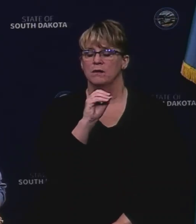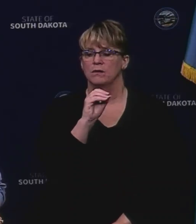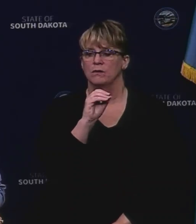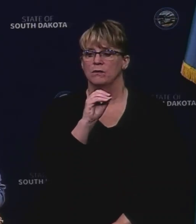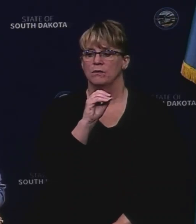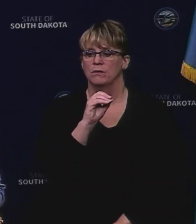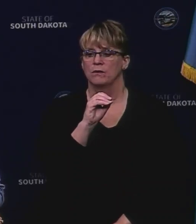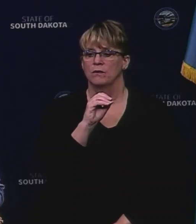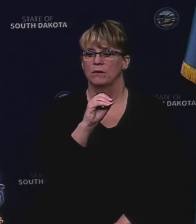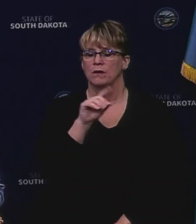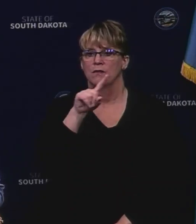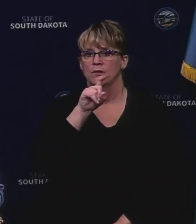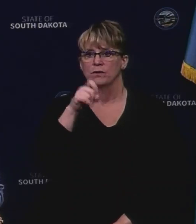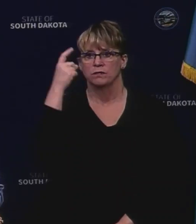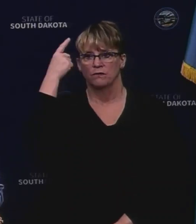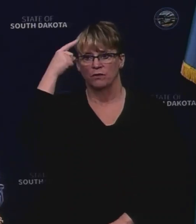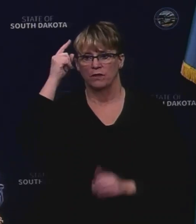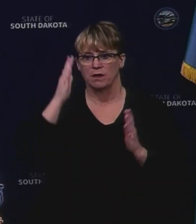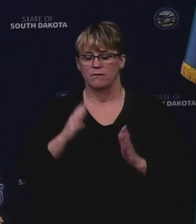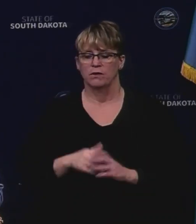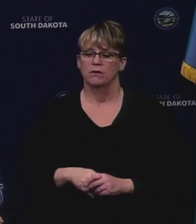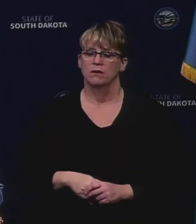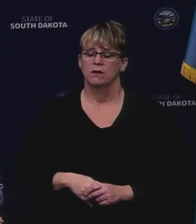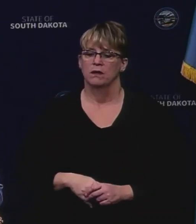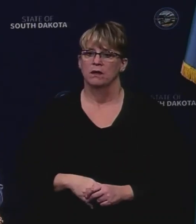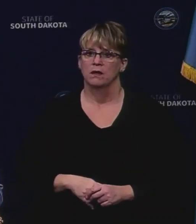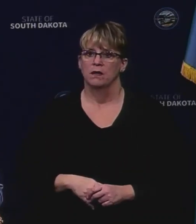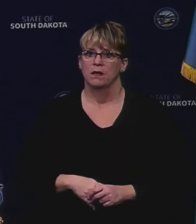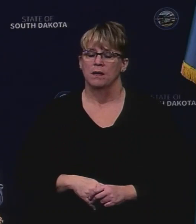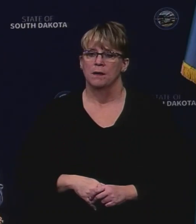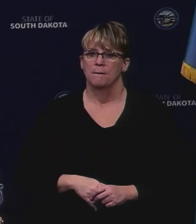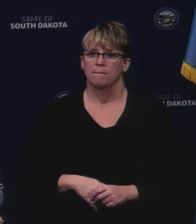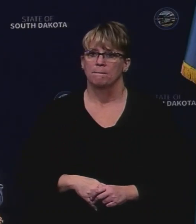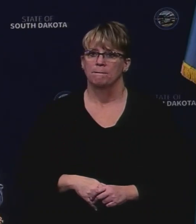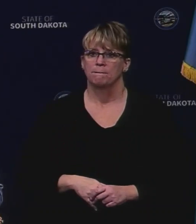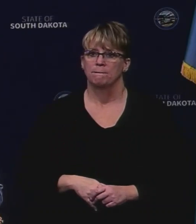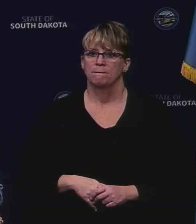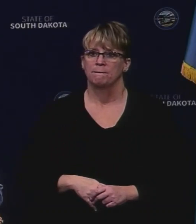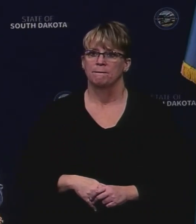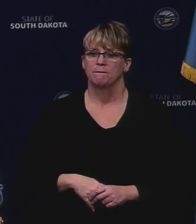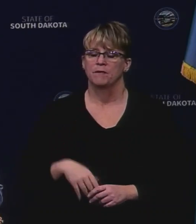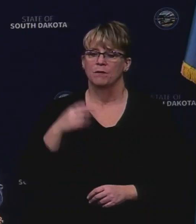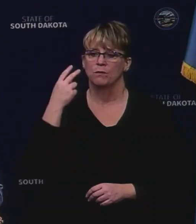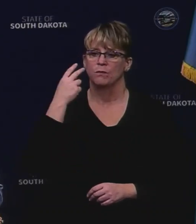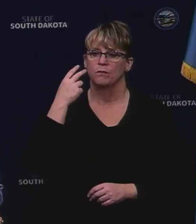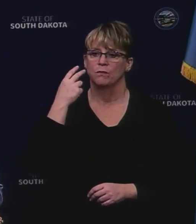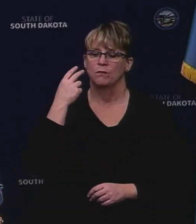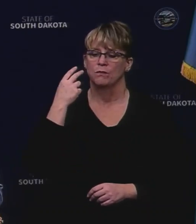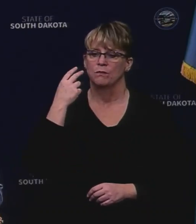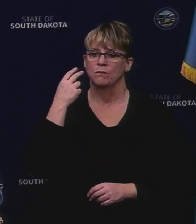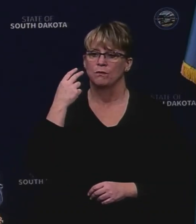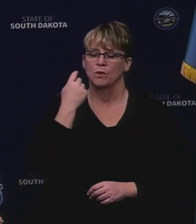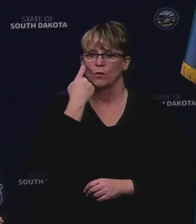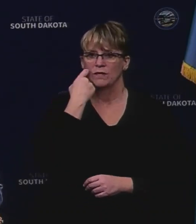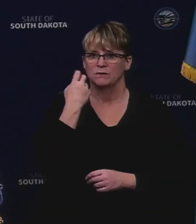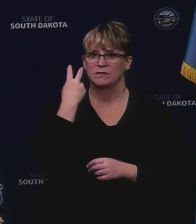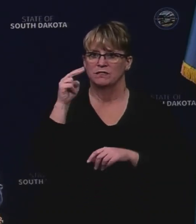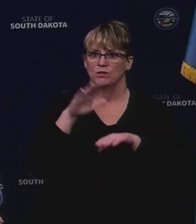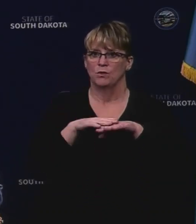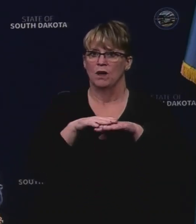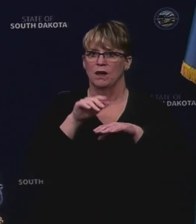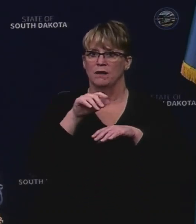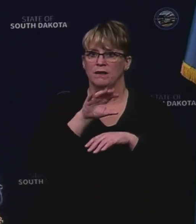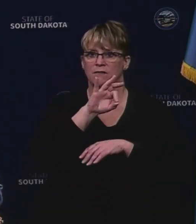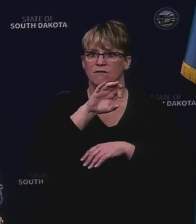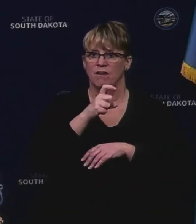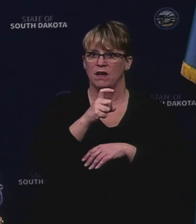This question is for Governor Noem. Sure. We've seen you make many appearances on Fox News during this pandemic coverage.